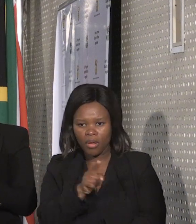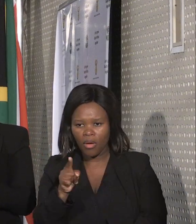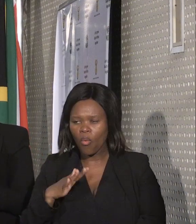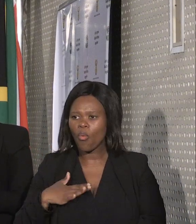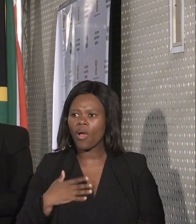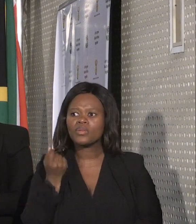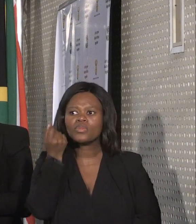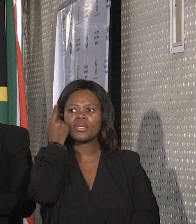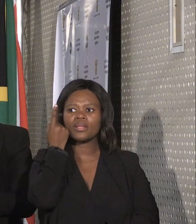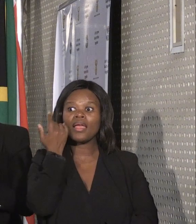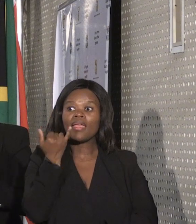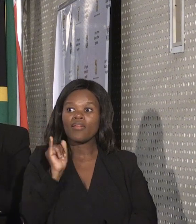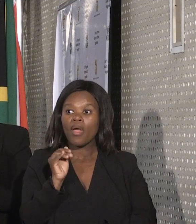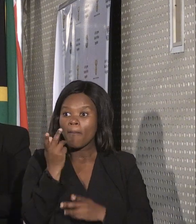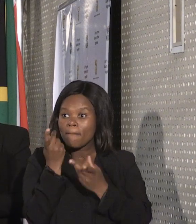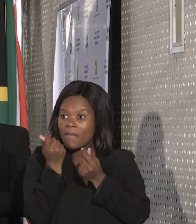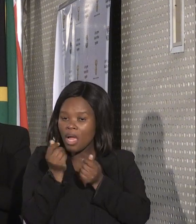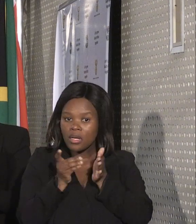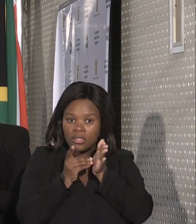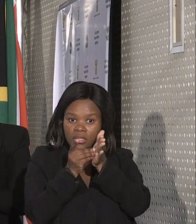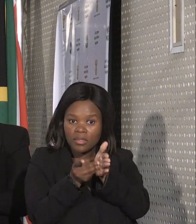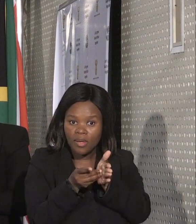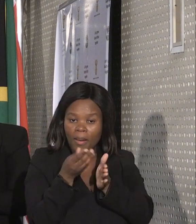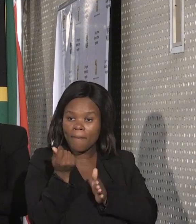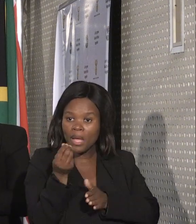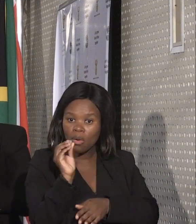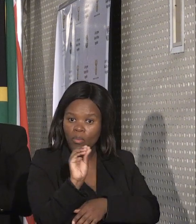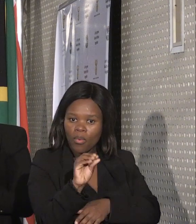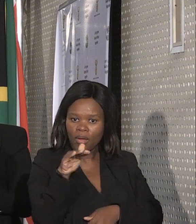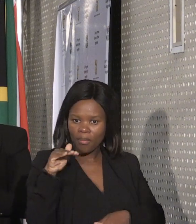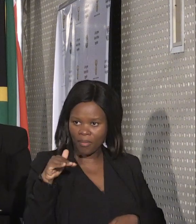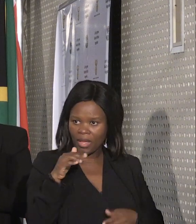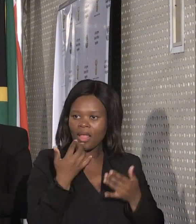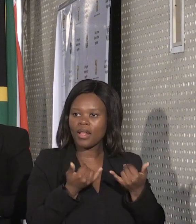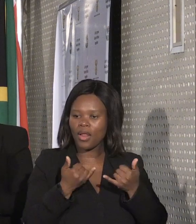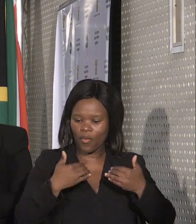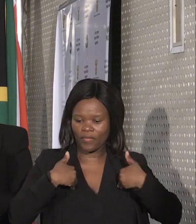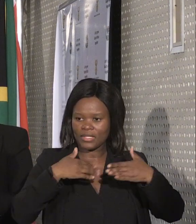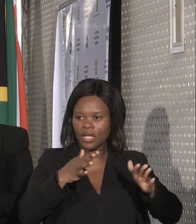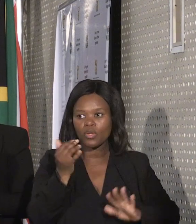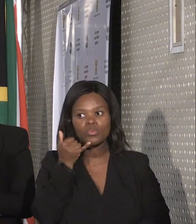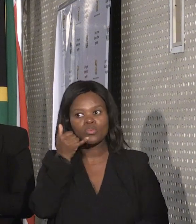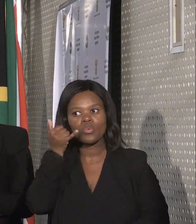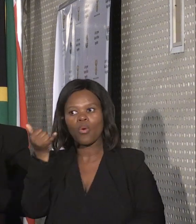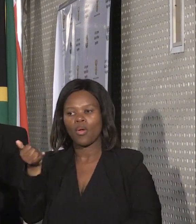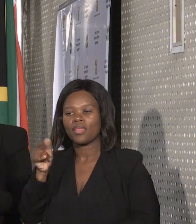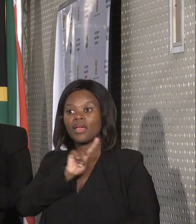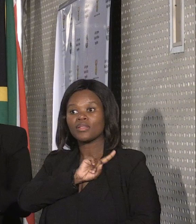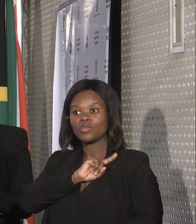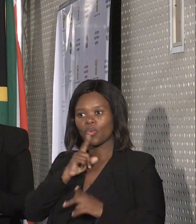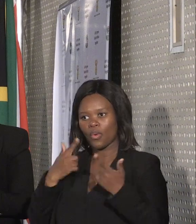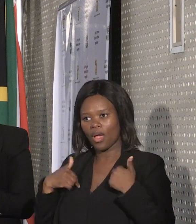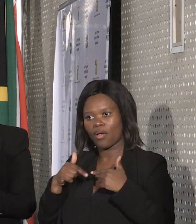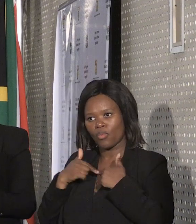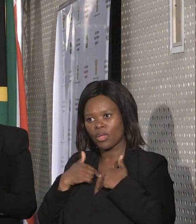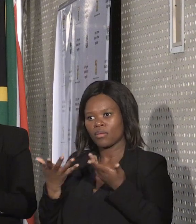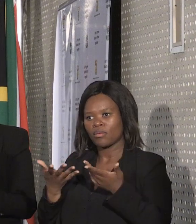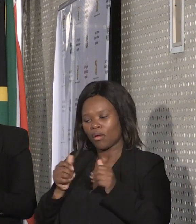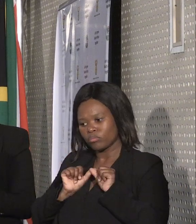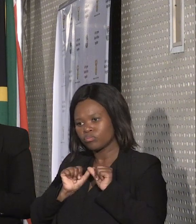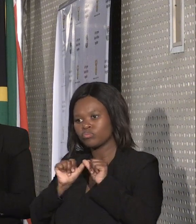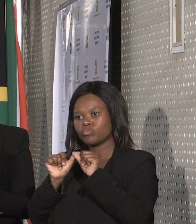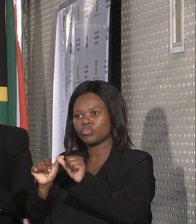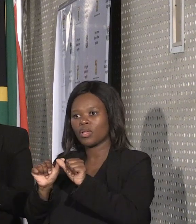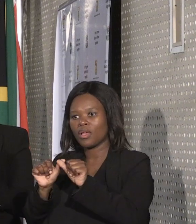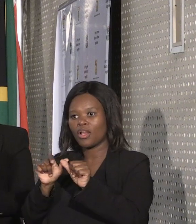understand, is the money in the bank, have started to call the very same line, which is why we have extended currently our way of communicating